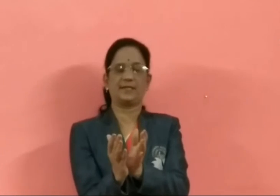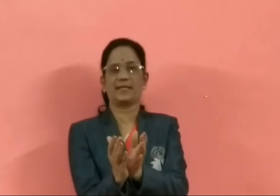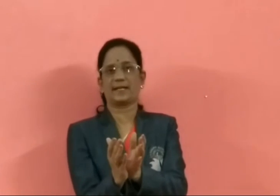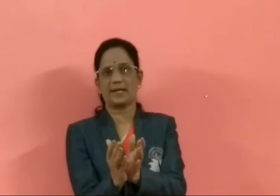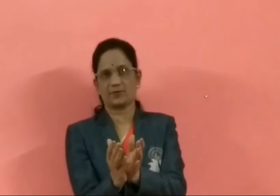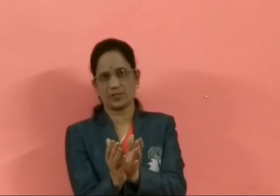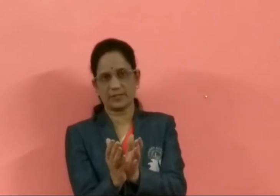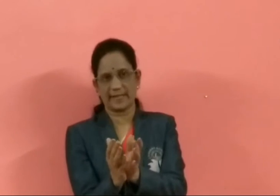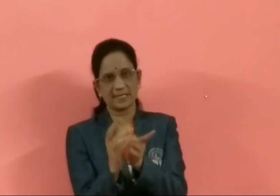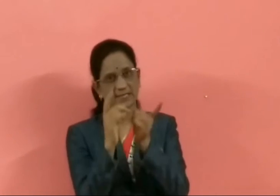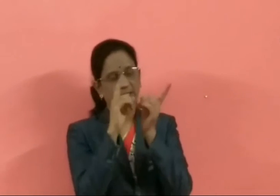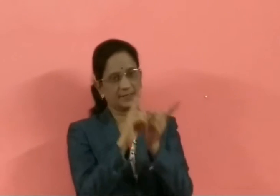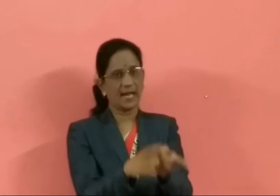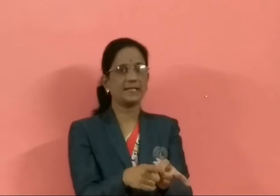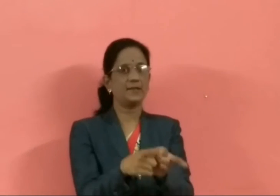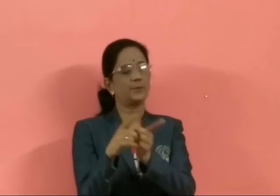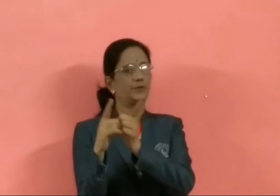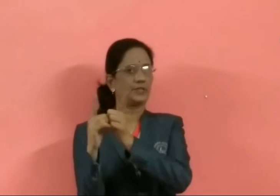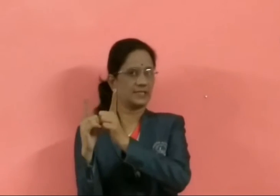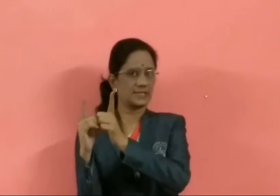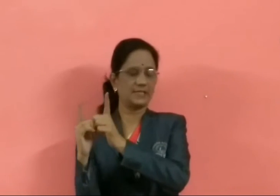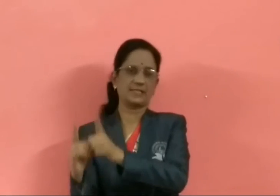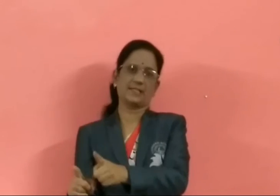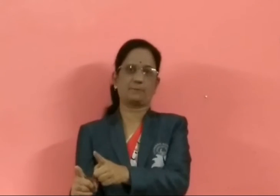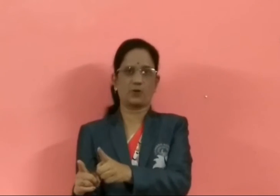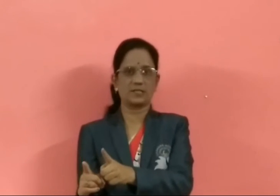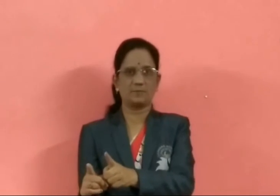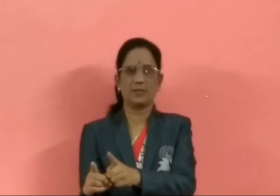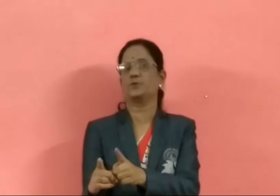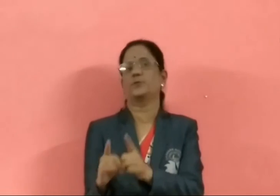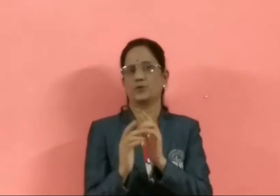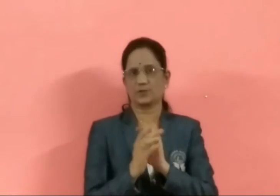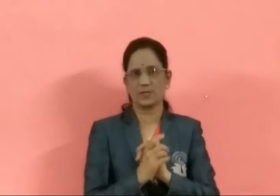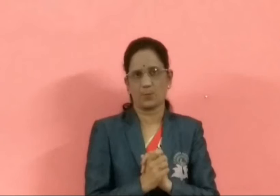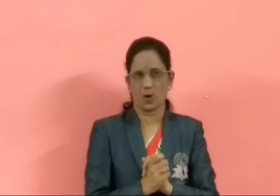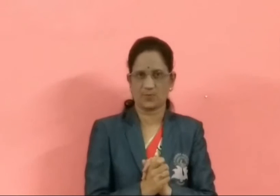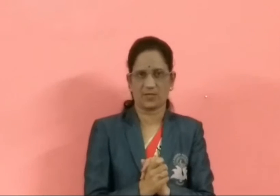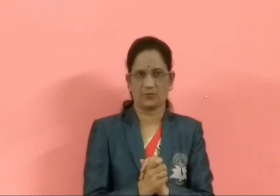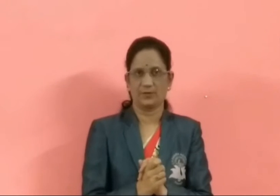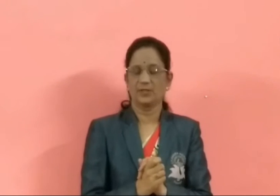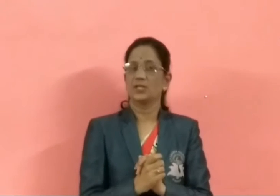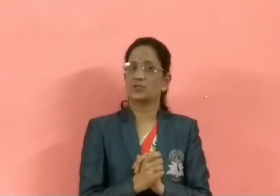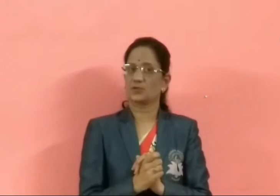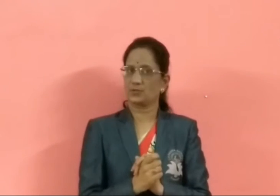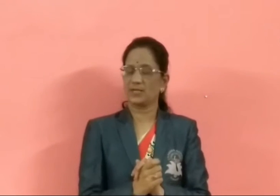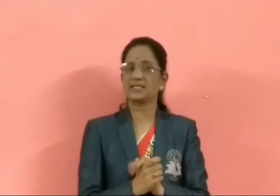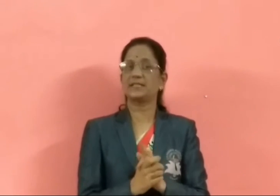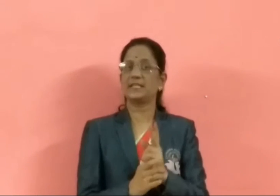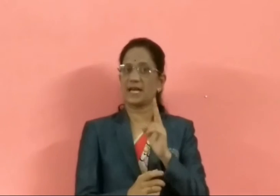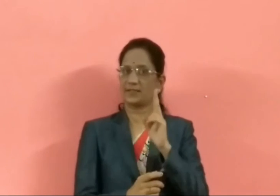that hydrogen gas, that impurities is responsible to produce the pop sound. So students, these are the